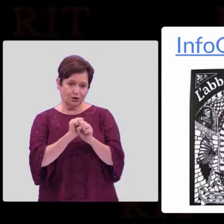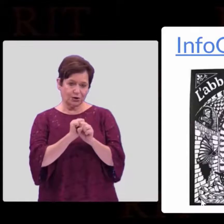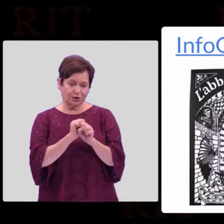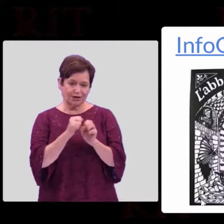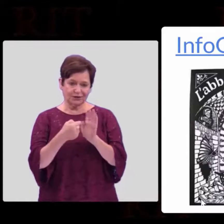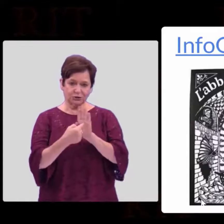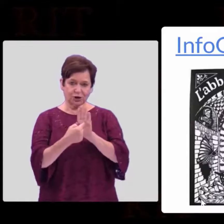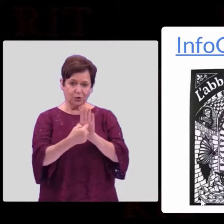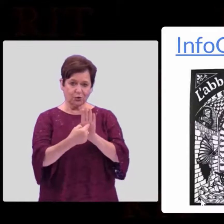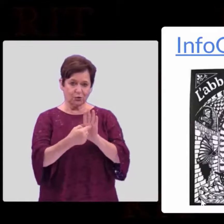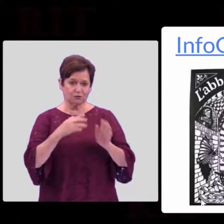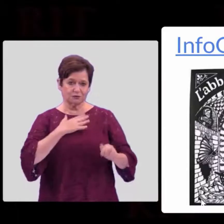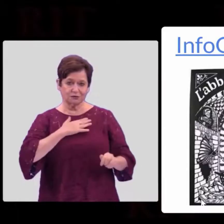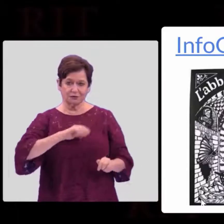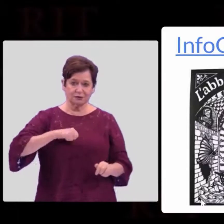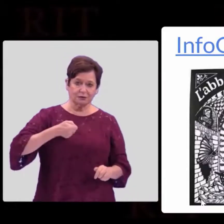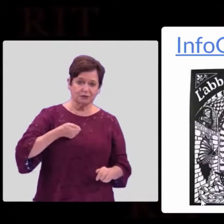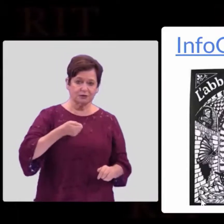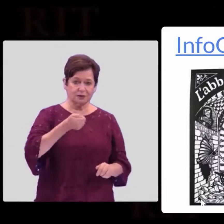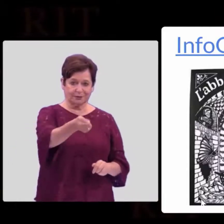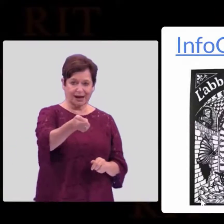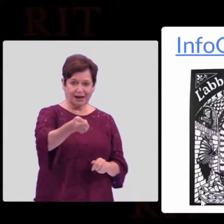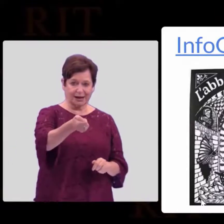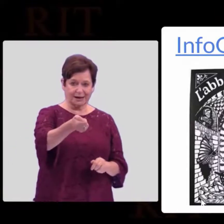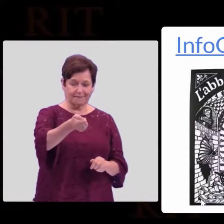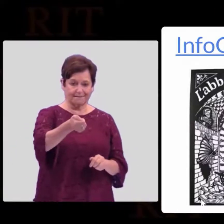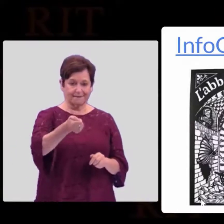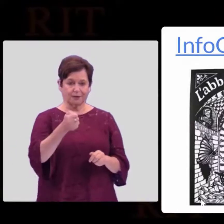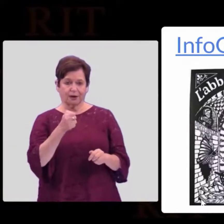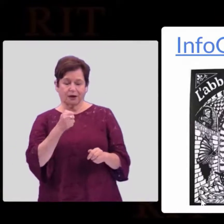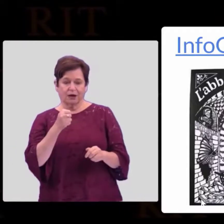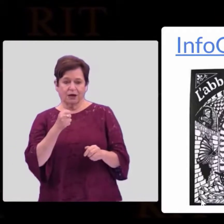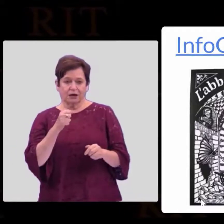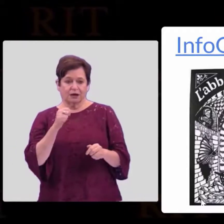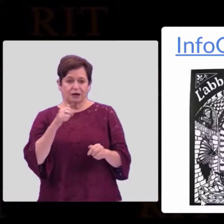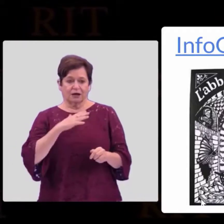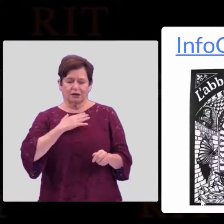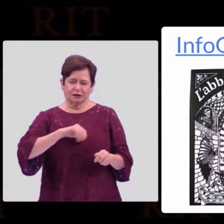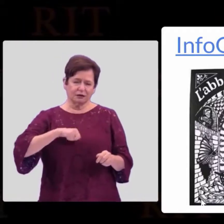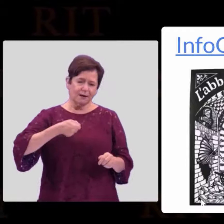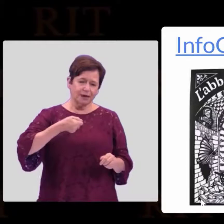This artwork shows LePay.